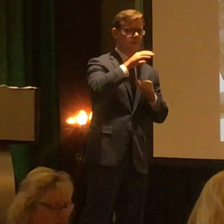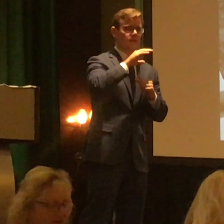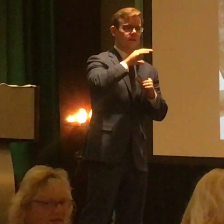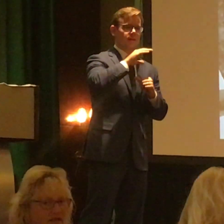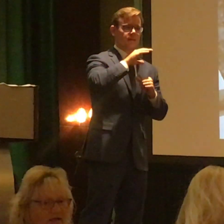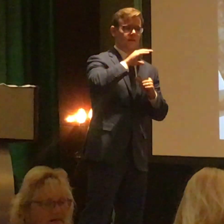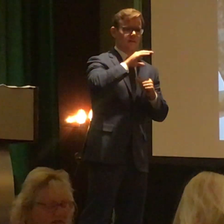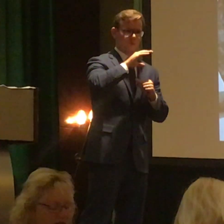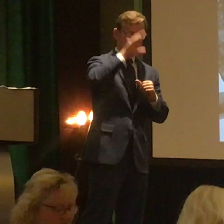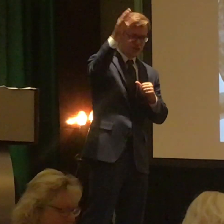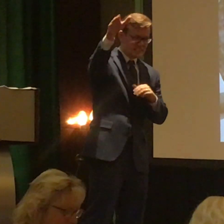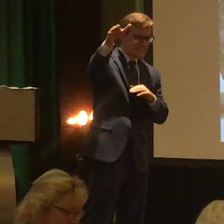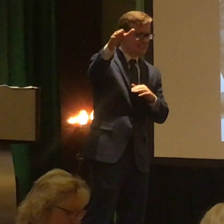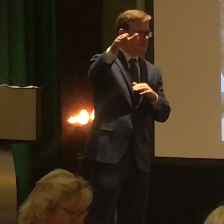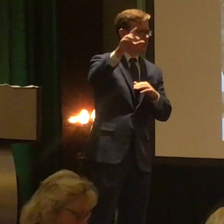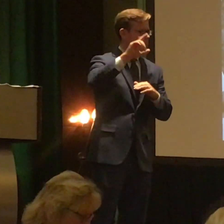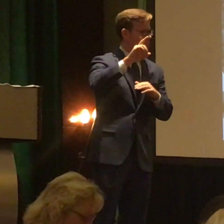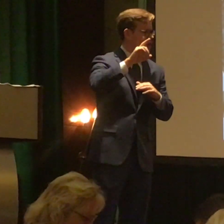agencies.